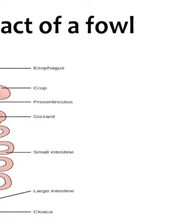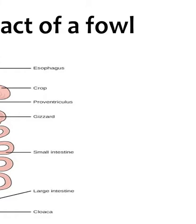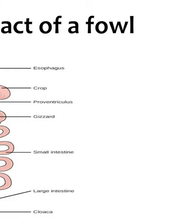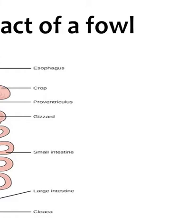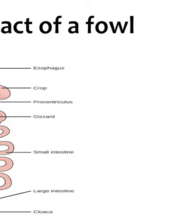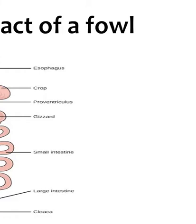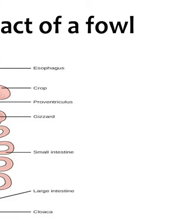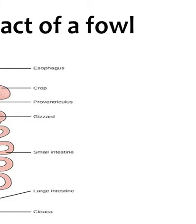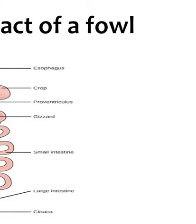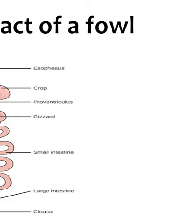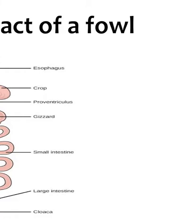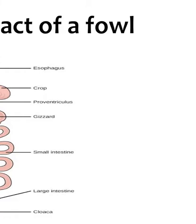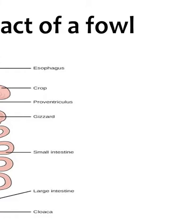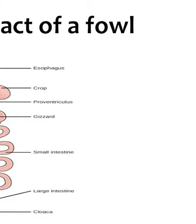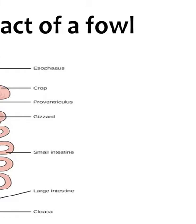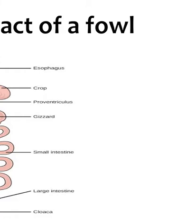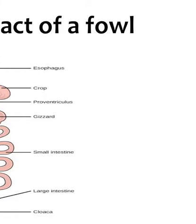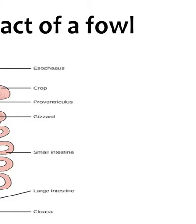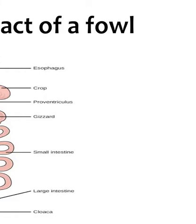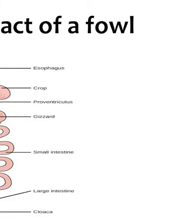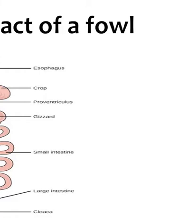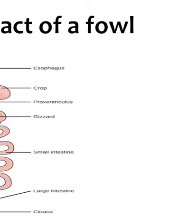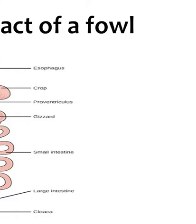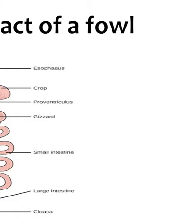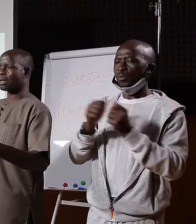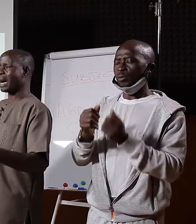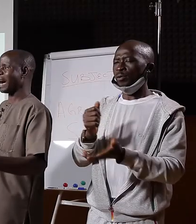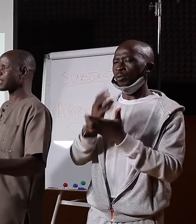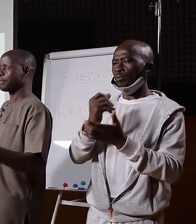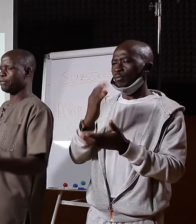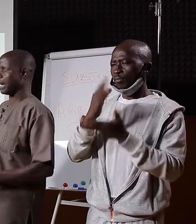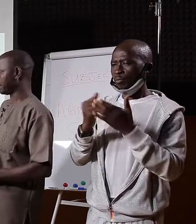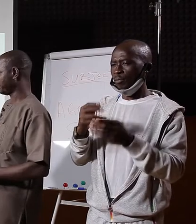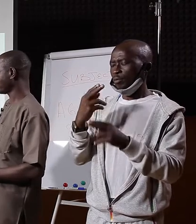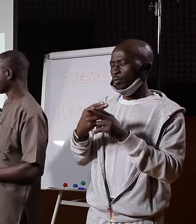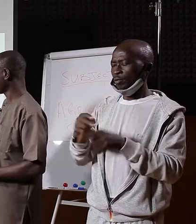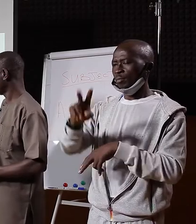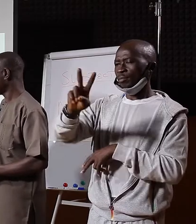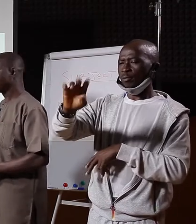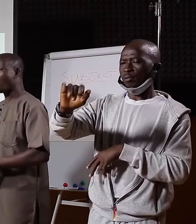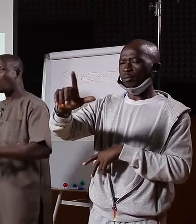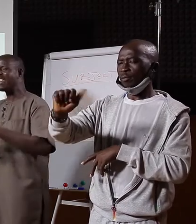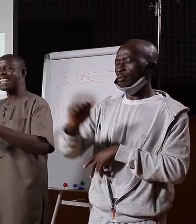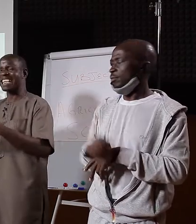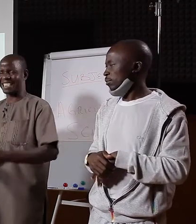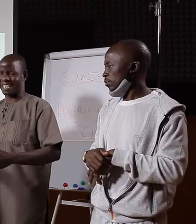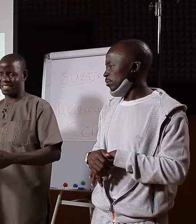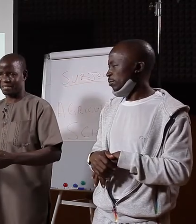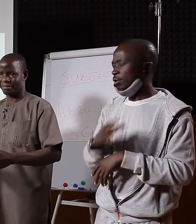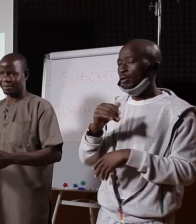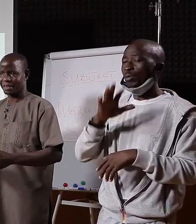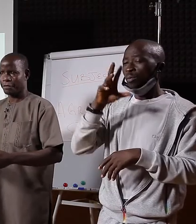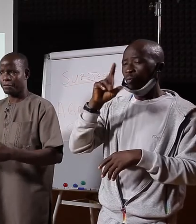in the small intestine with the help of a finger-like structure known as villi. The